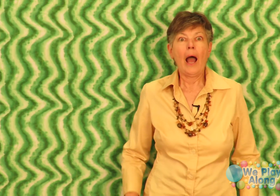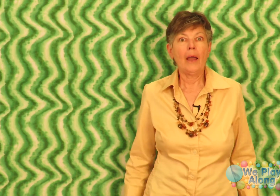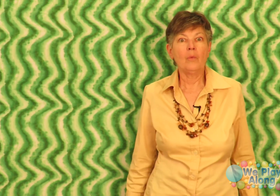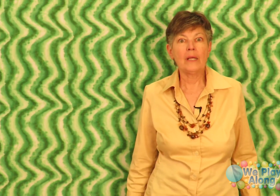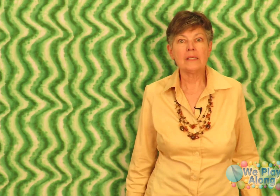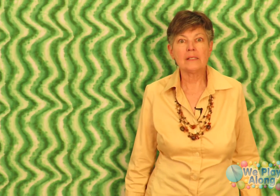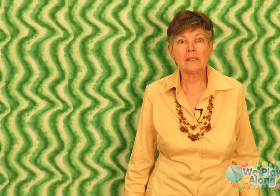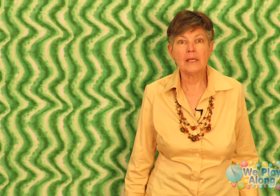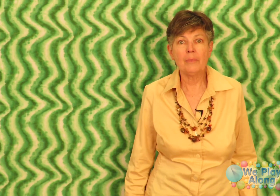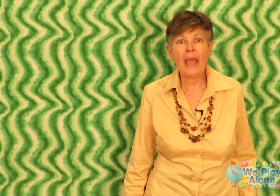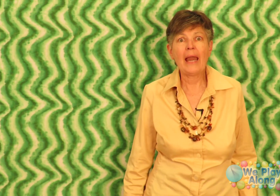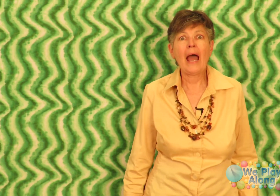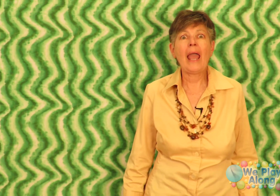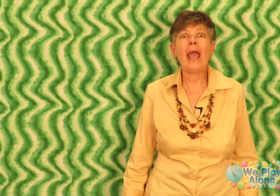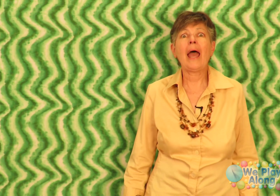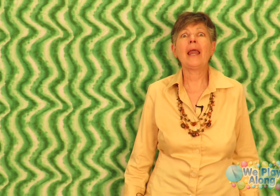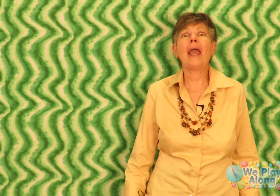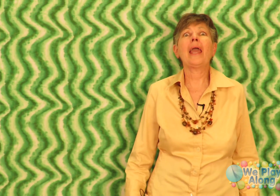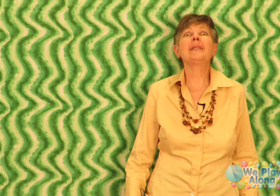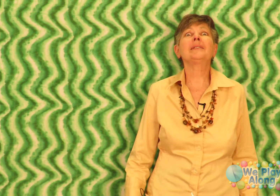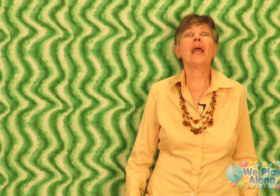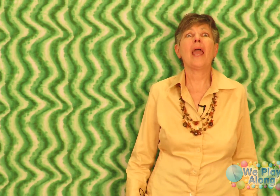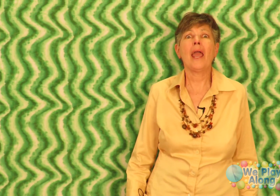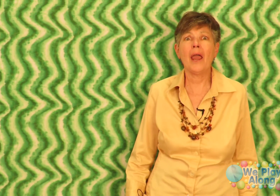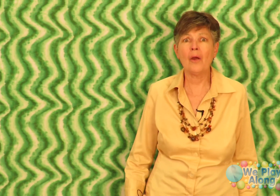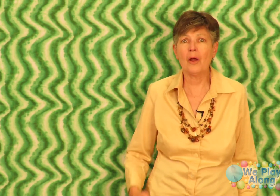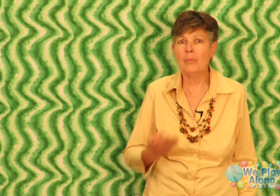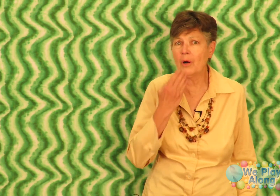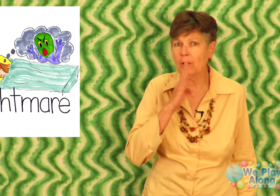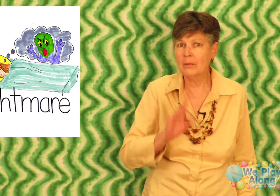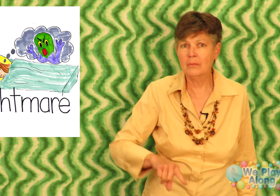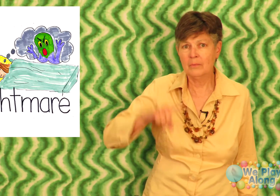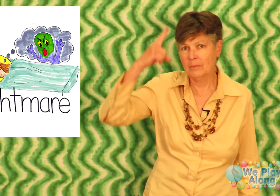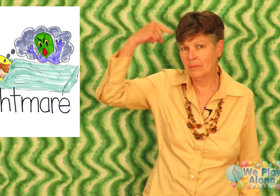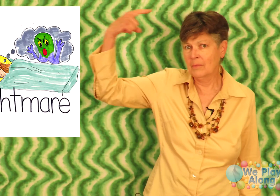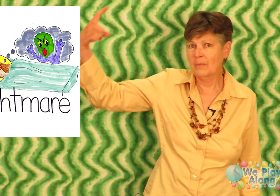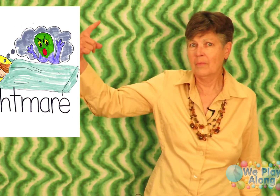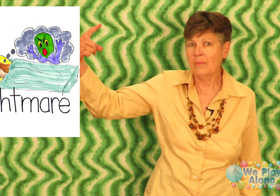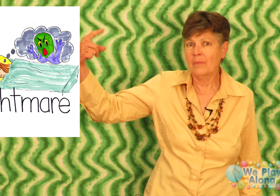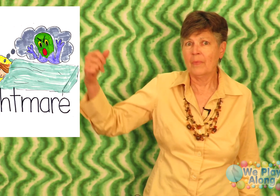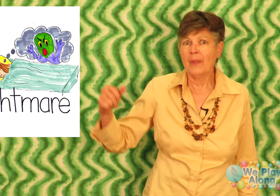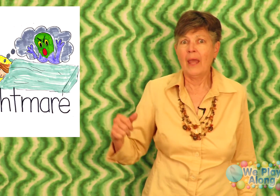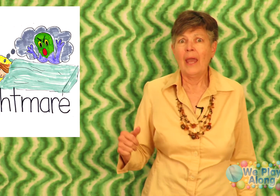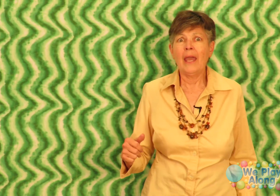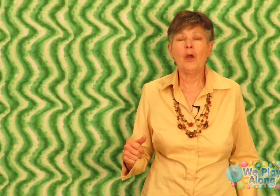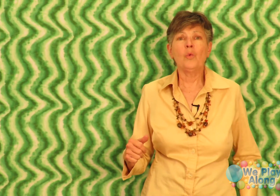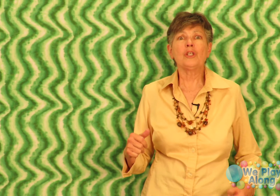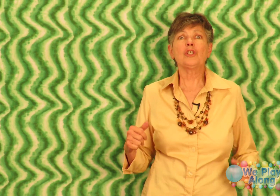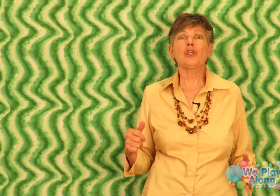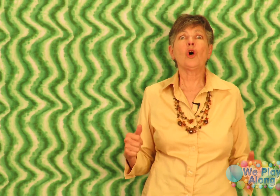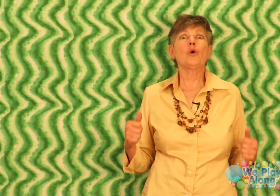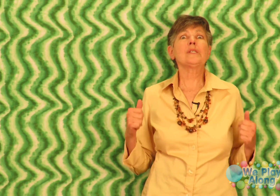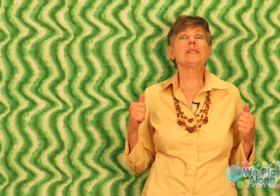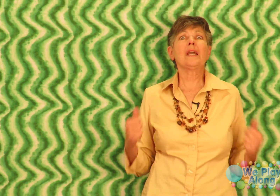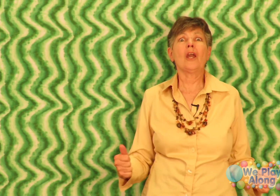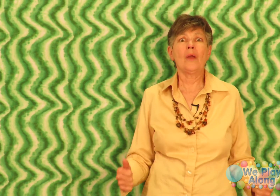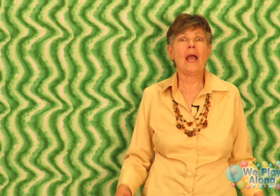I went to sleep and I had a terrible, it was so scary. I